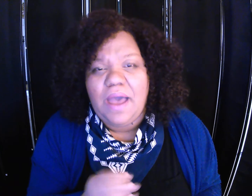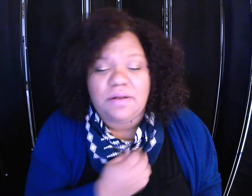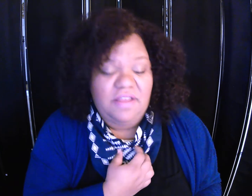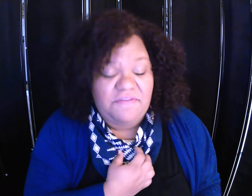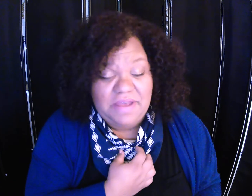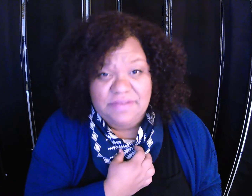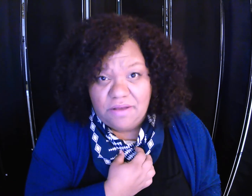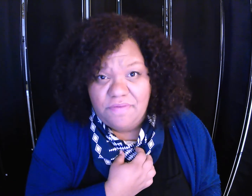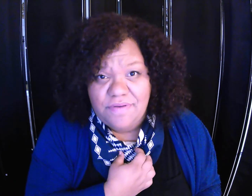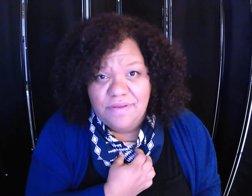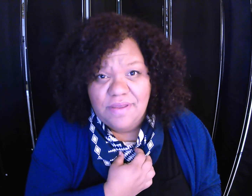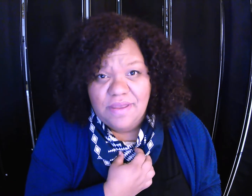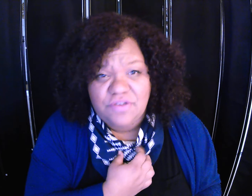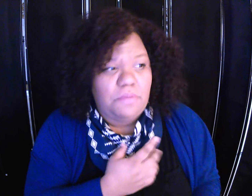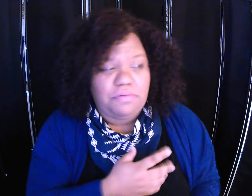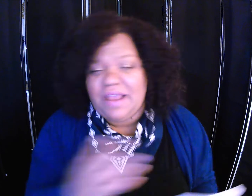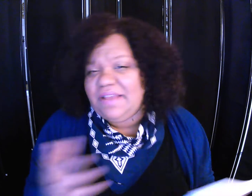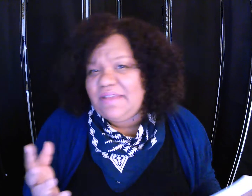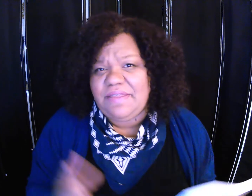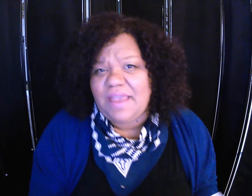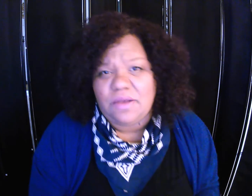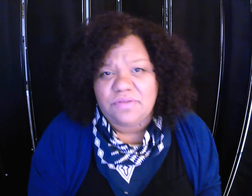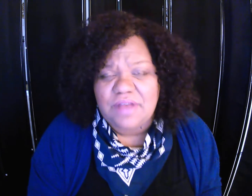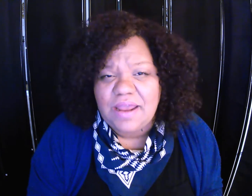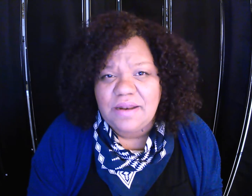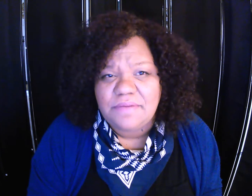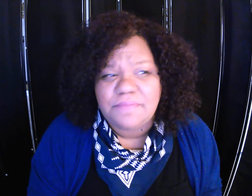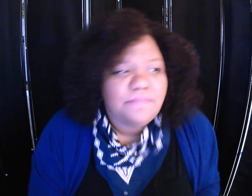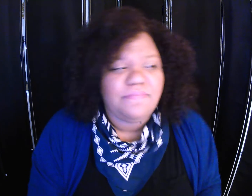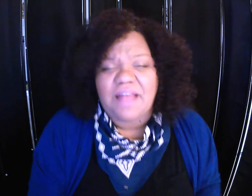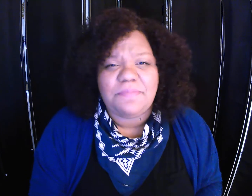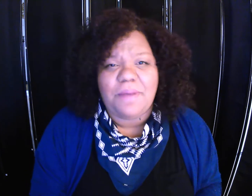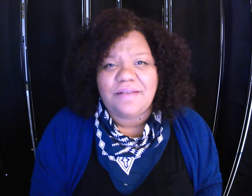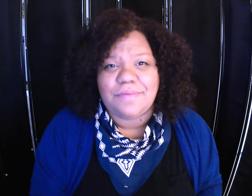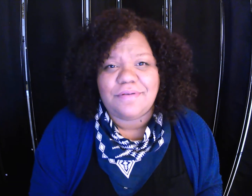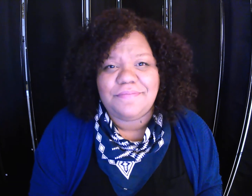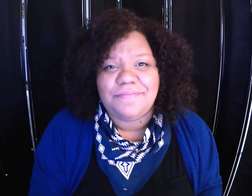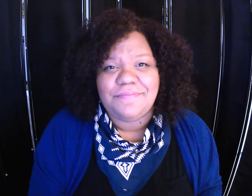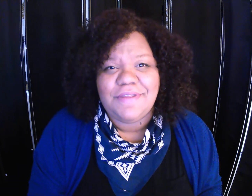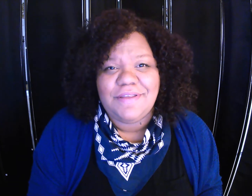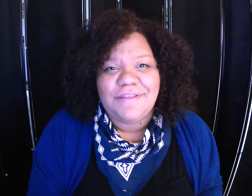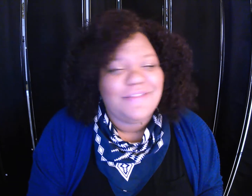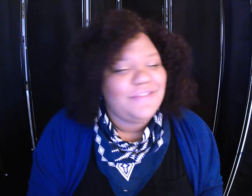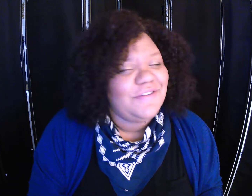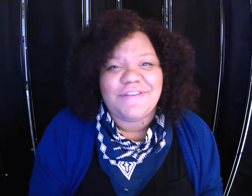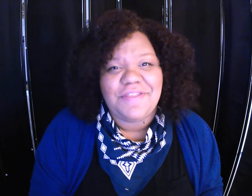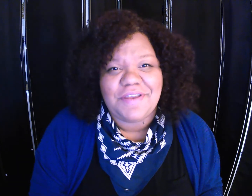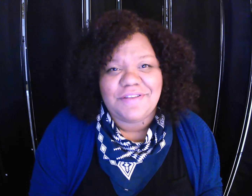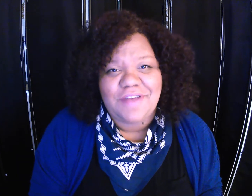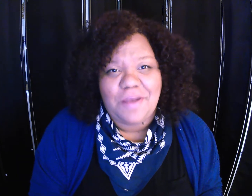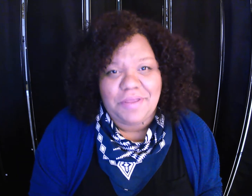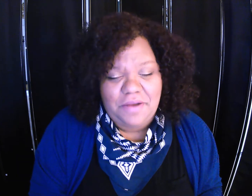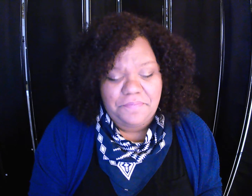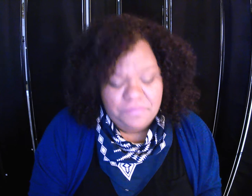to love myself, to embrace anything outside, that's possible. There's nothing that can stop me there.